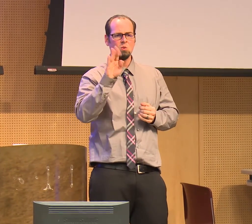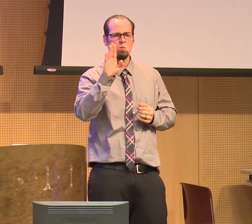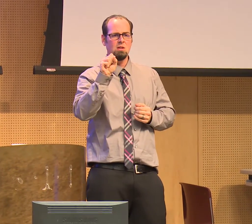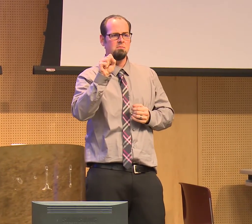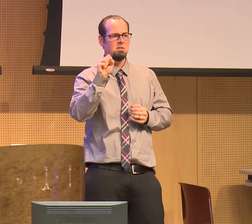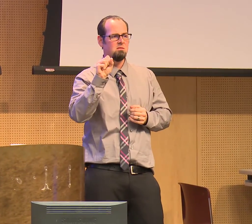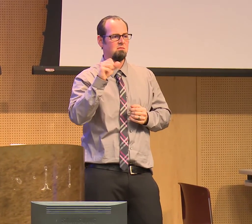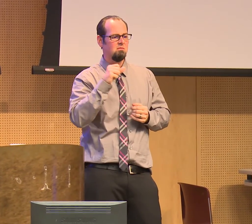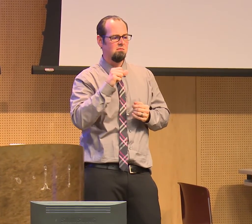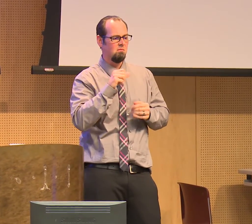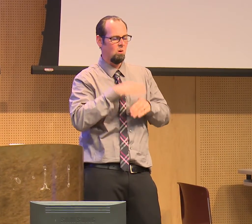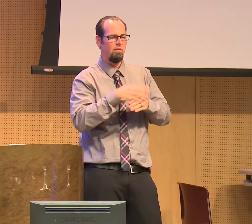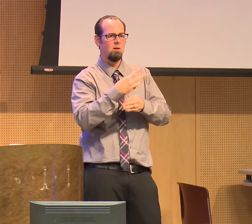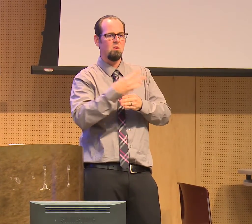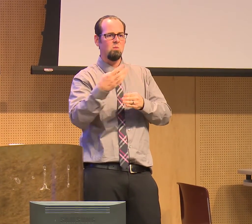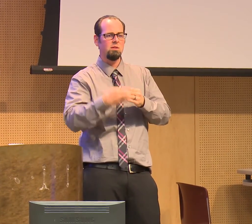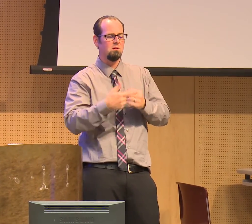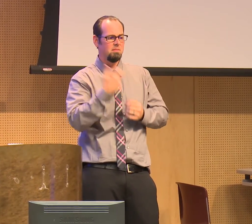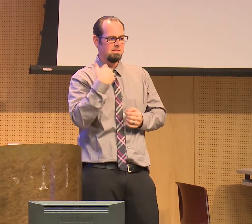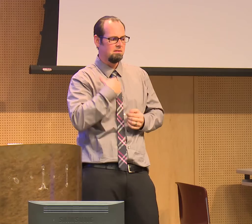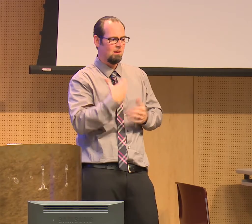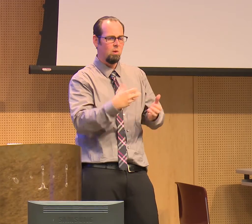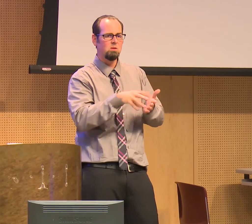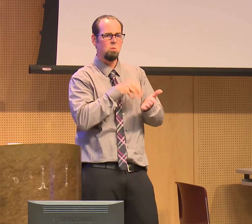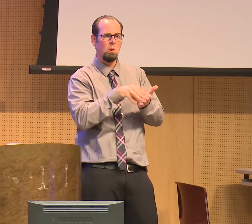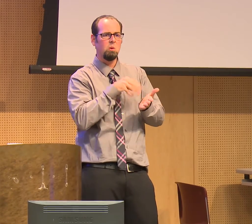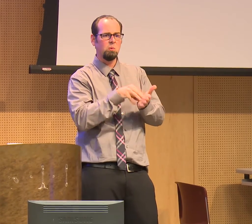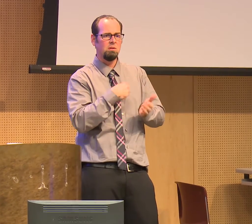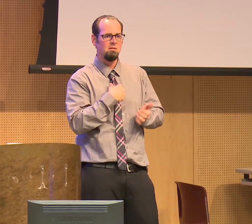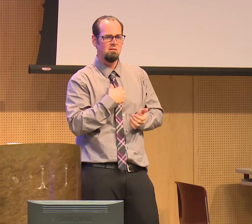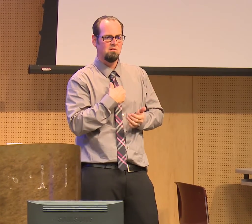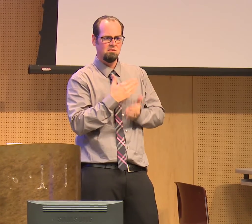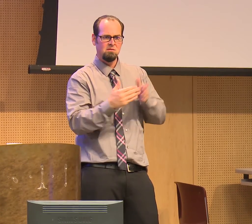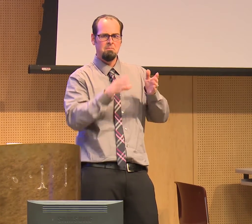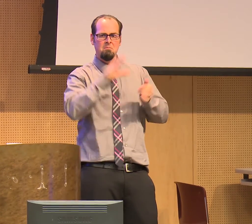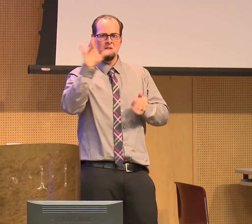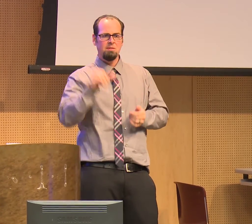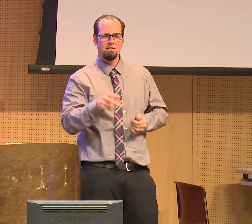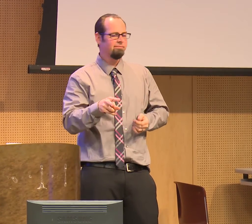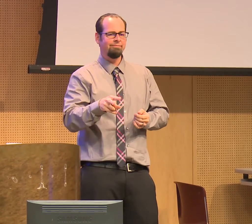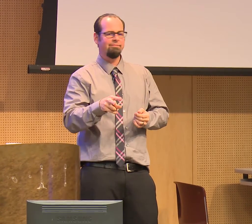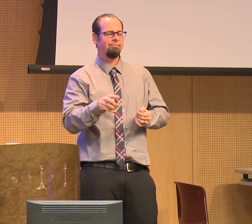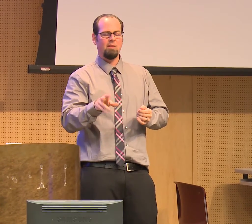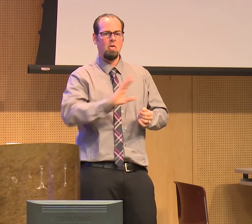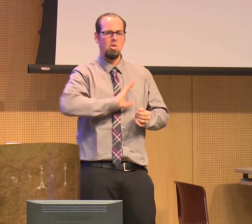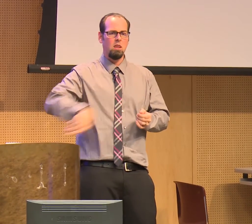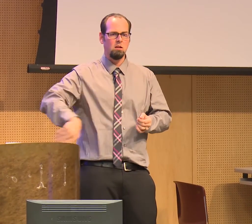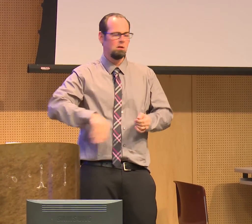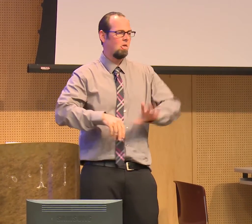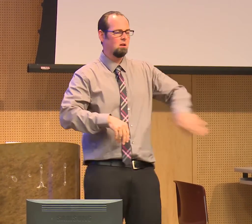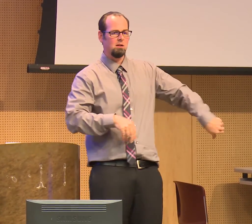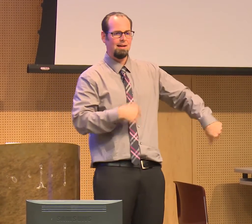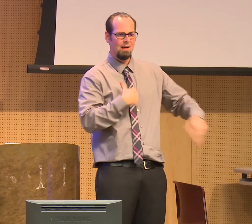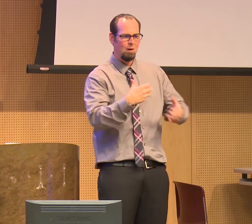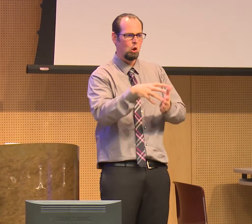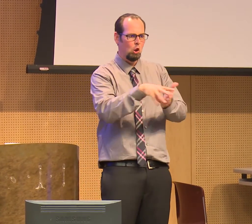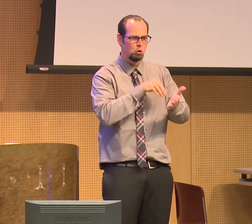And I also worked on many side jobs because I did want to learn. I wanted to learn technology. I didn't want to